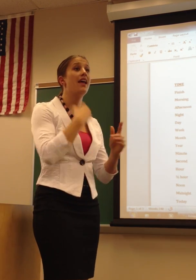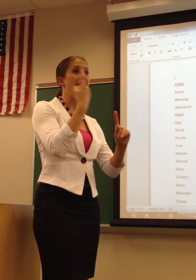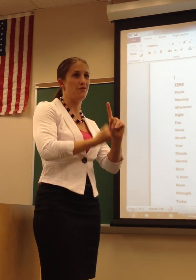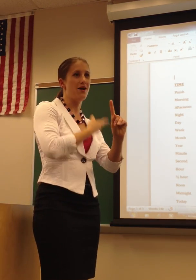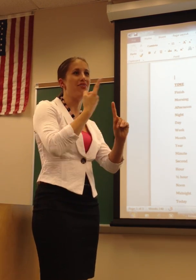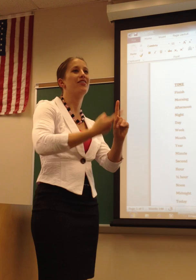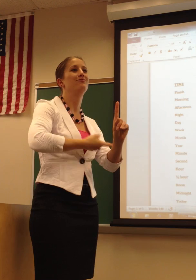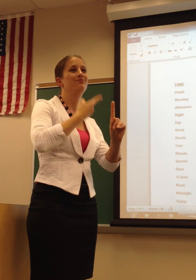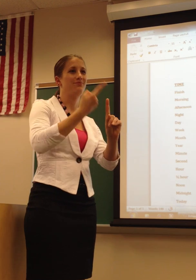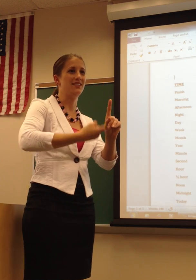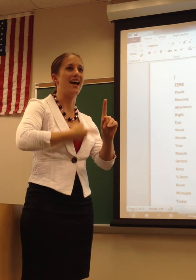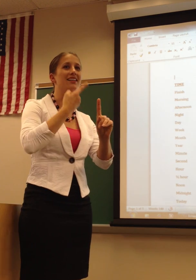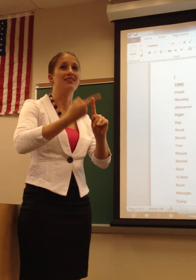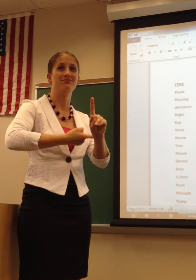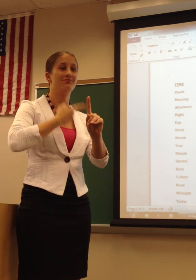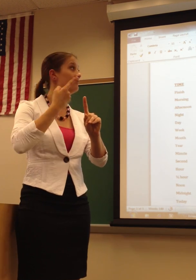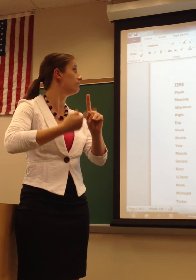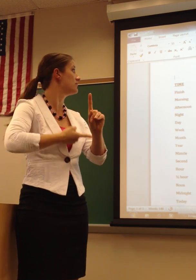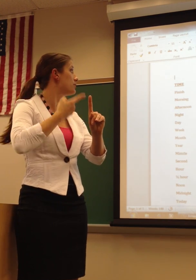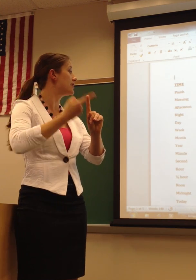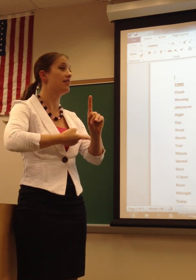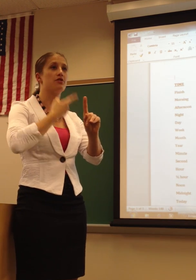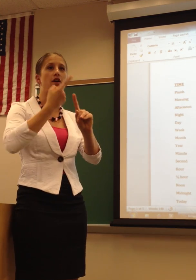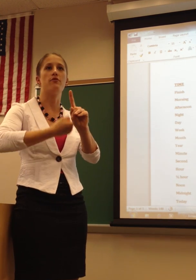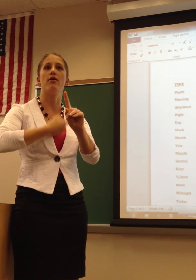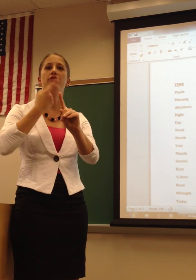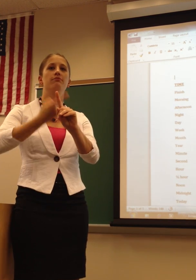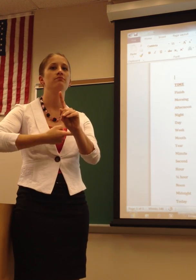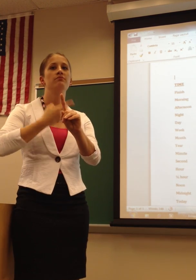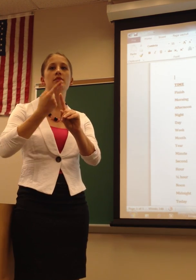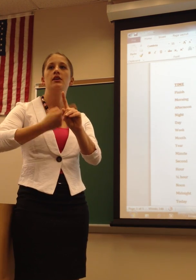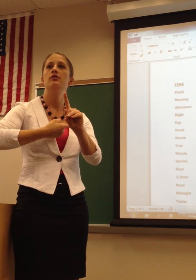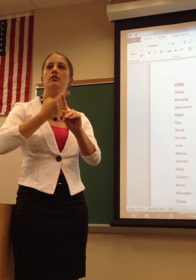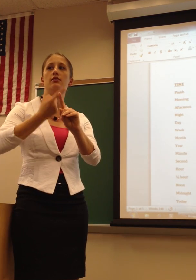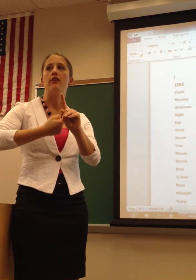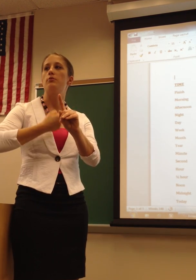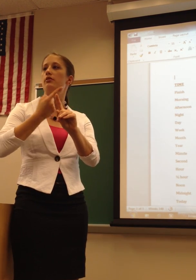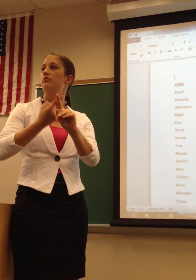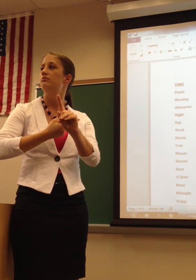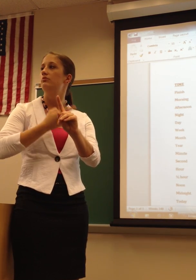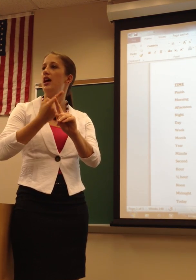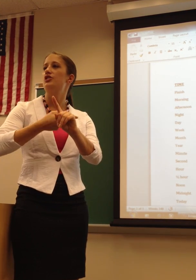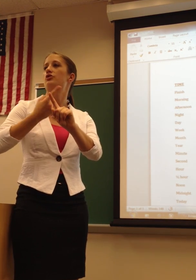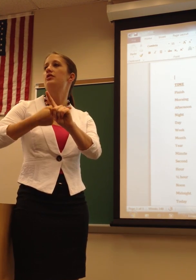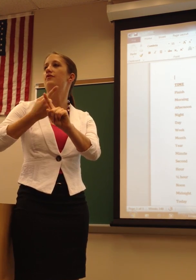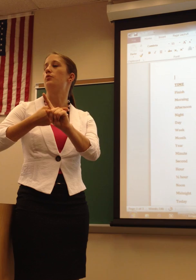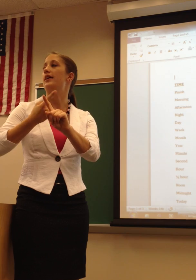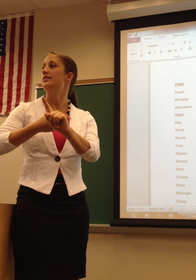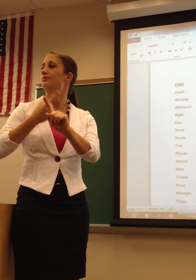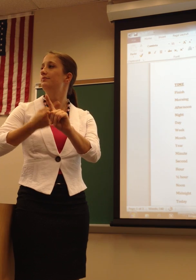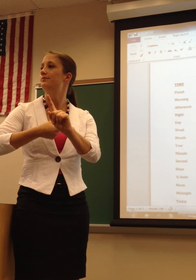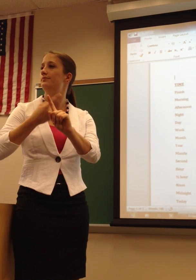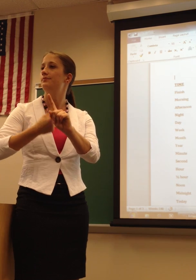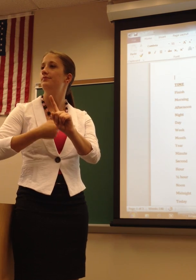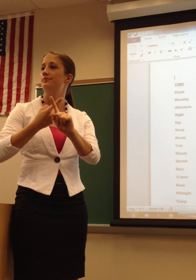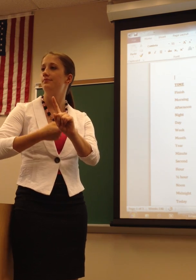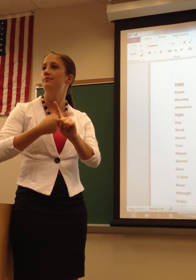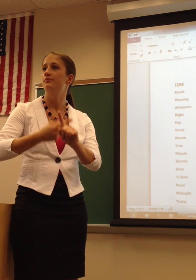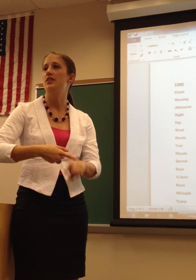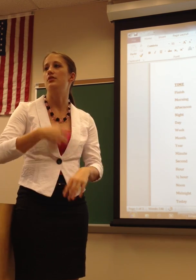Every month. Exactly. That was right. Every month. Every month. It's also a sign for rent. Because you